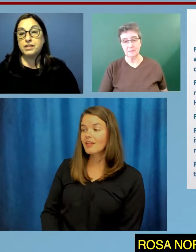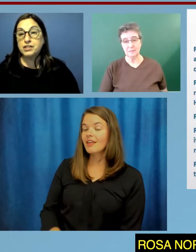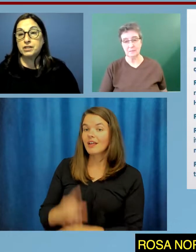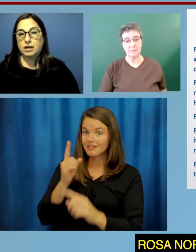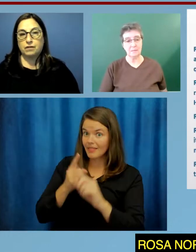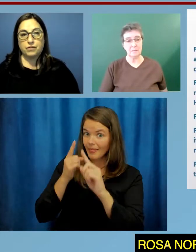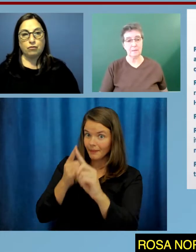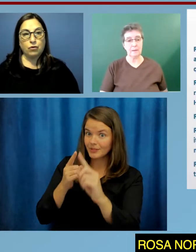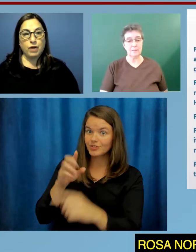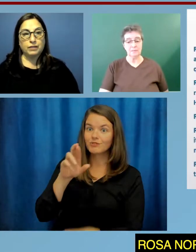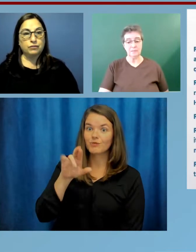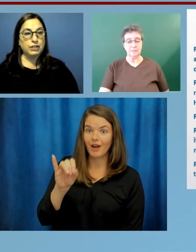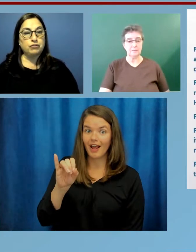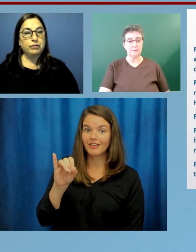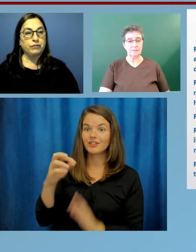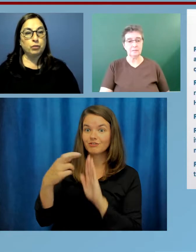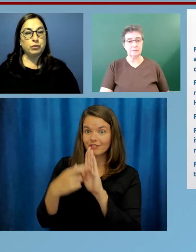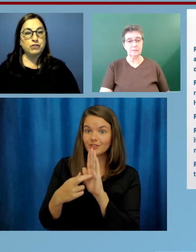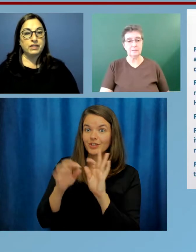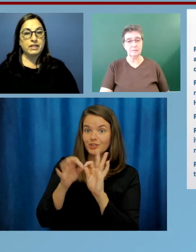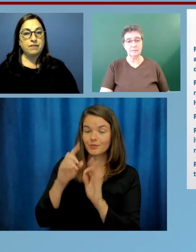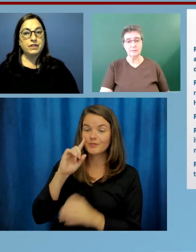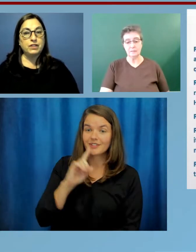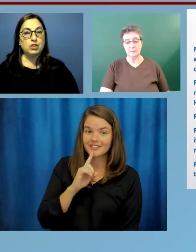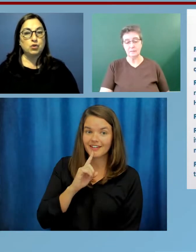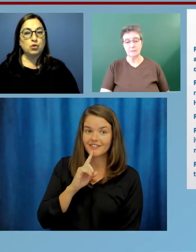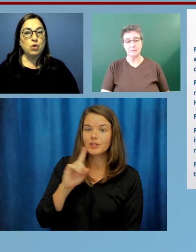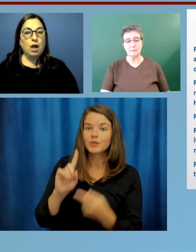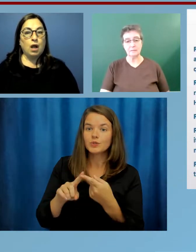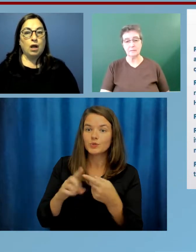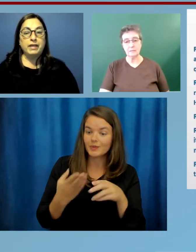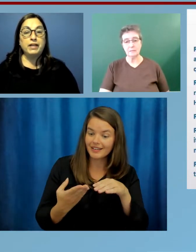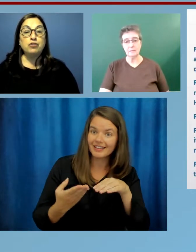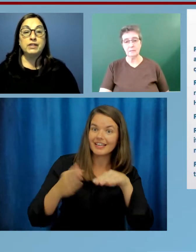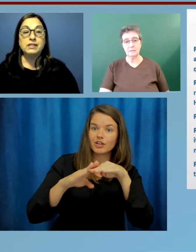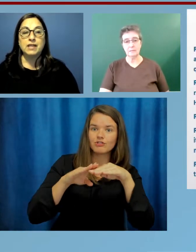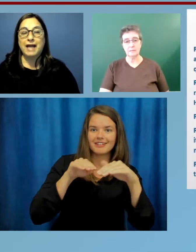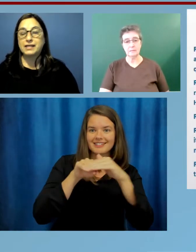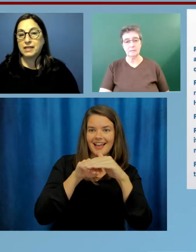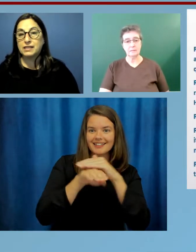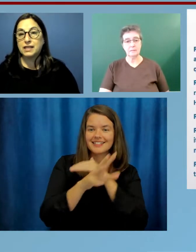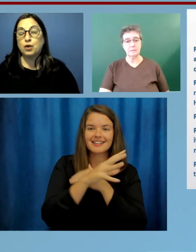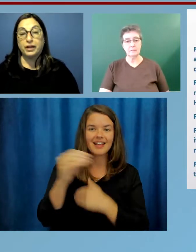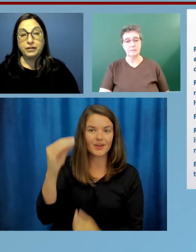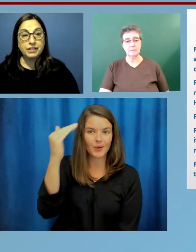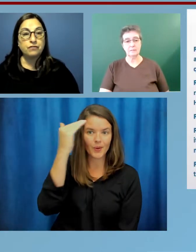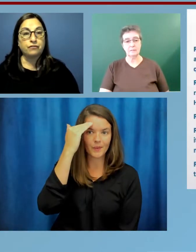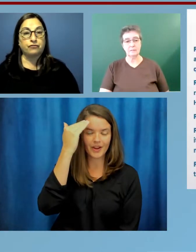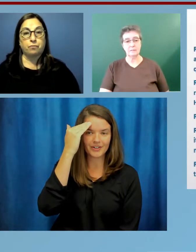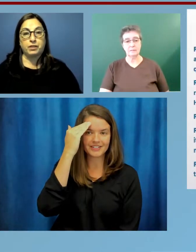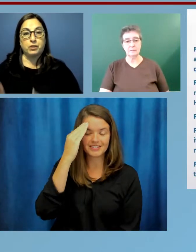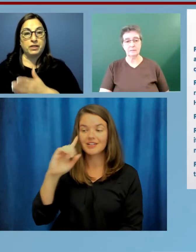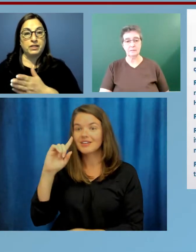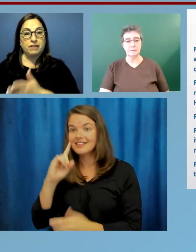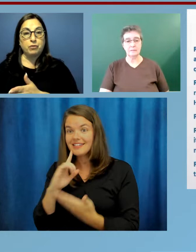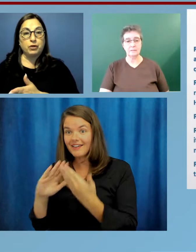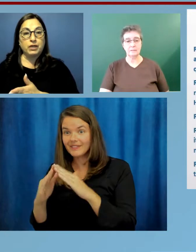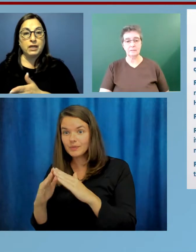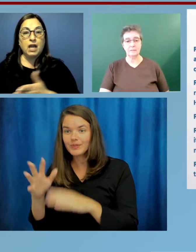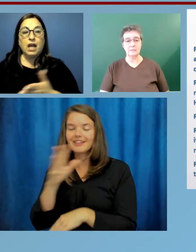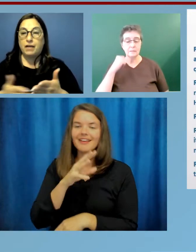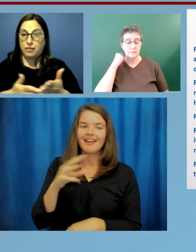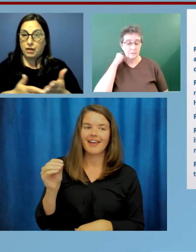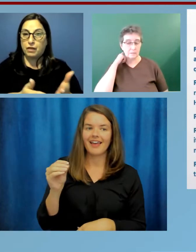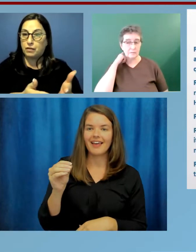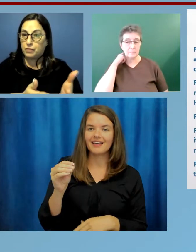The mission of the Rhode Island Registry of Interpreters for the Deaf is to increase access and awareness between the deaf